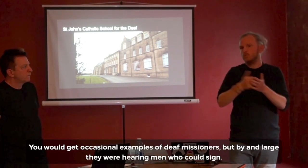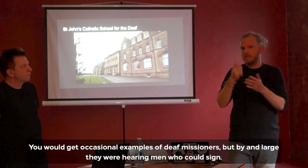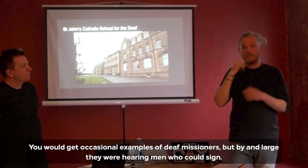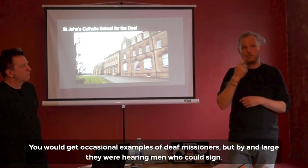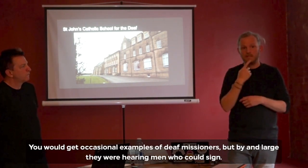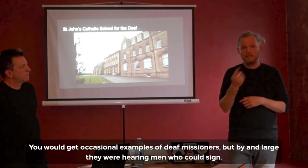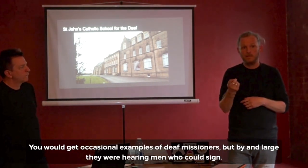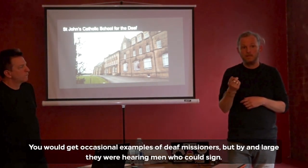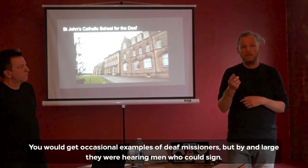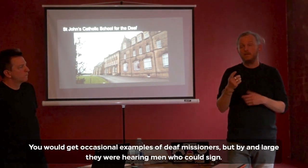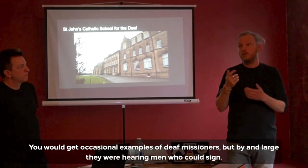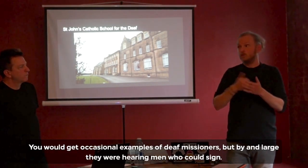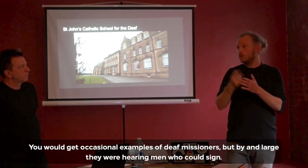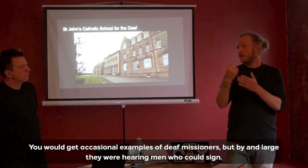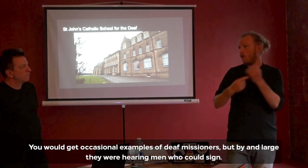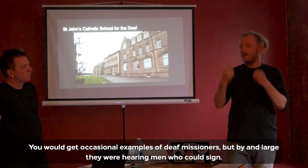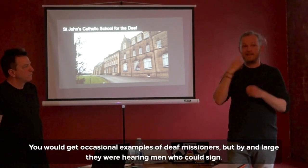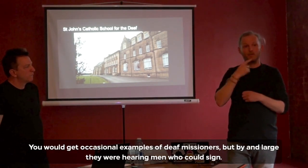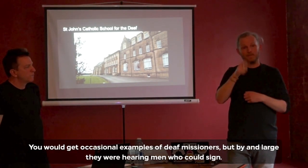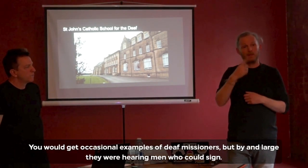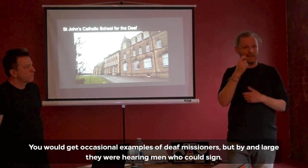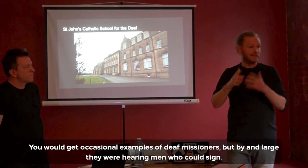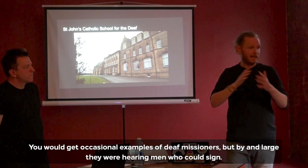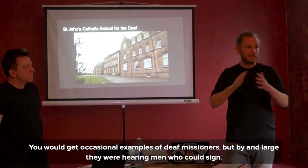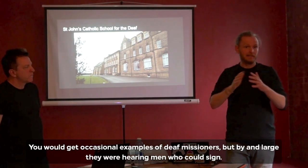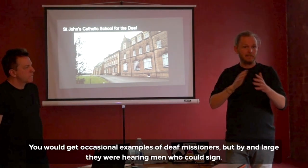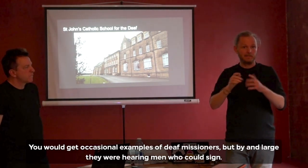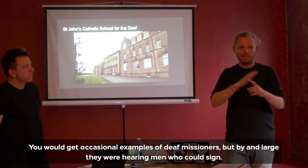occasional examples of a deaf missioner, but by and large they were hearing people who could sign.